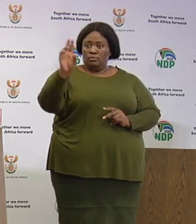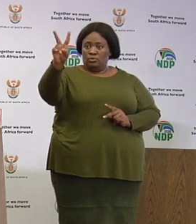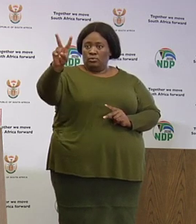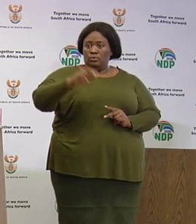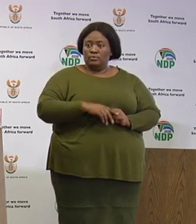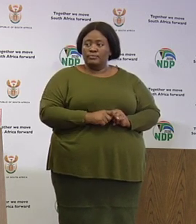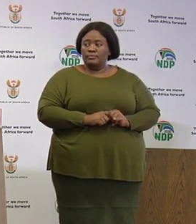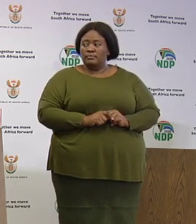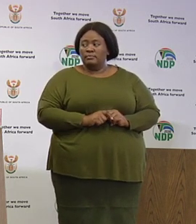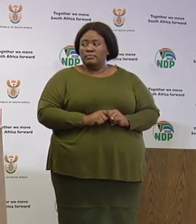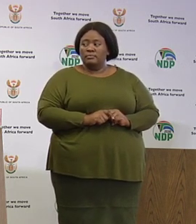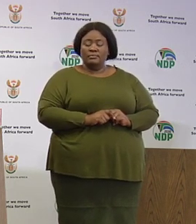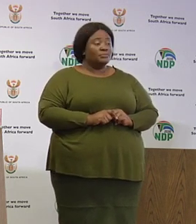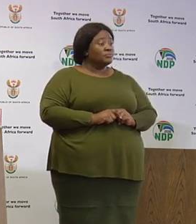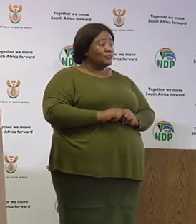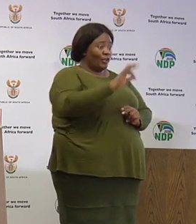2,